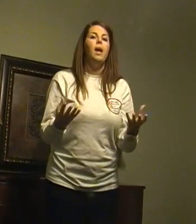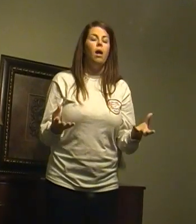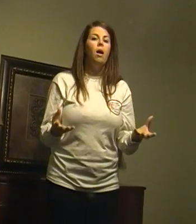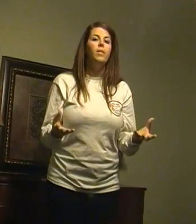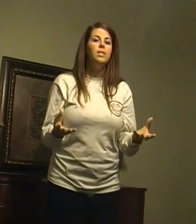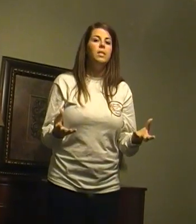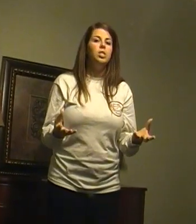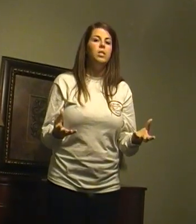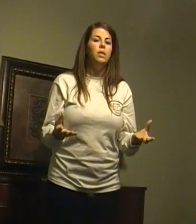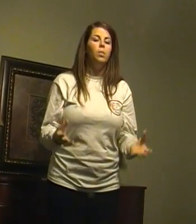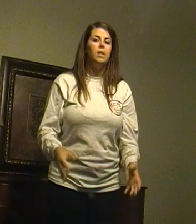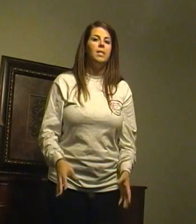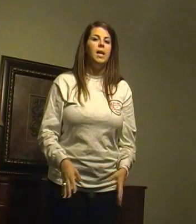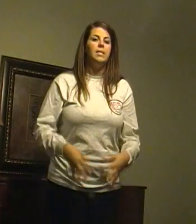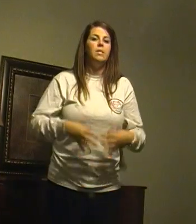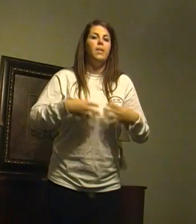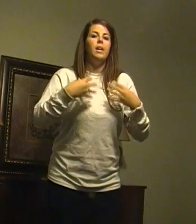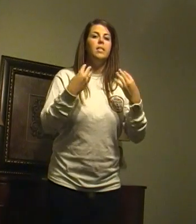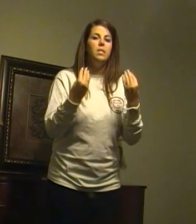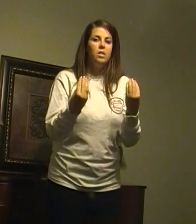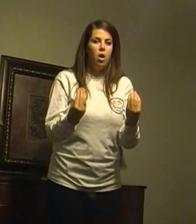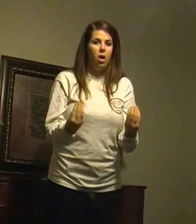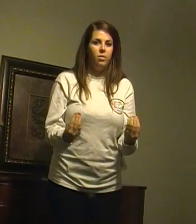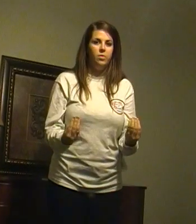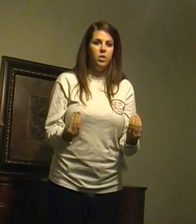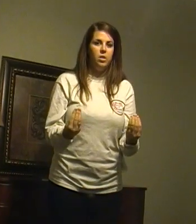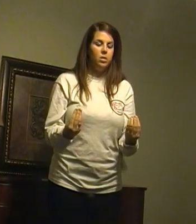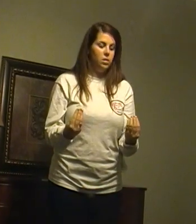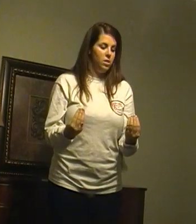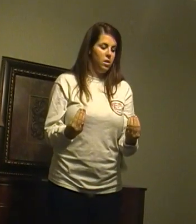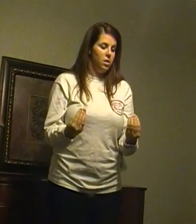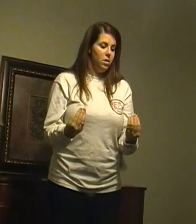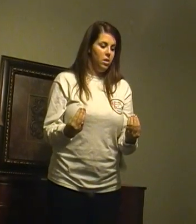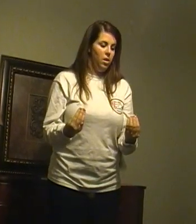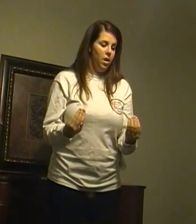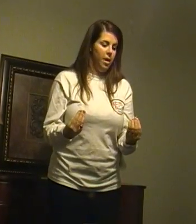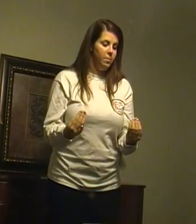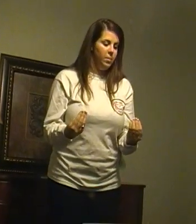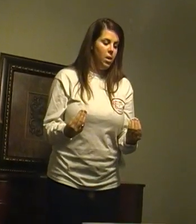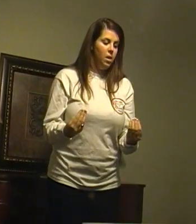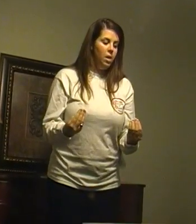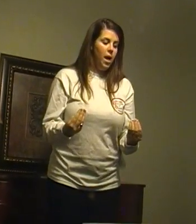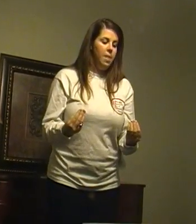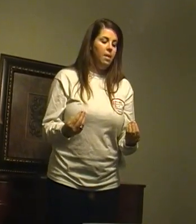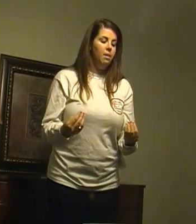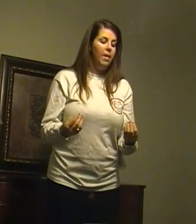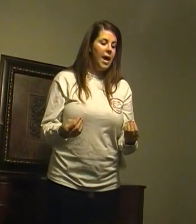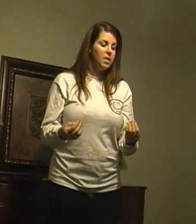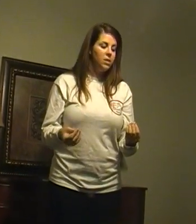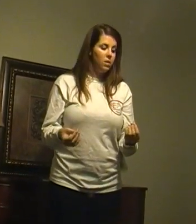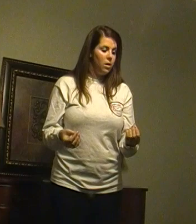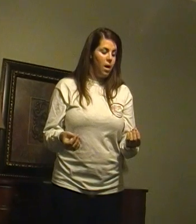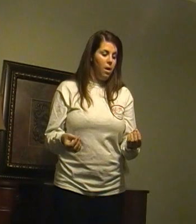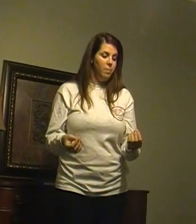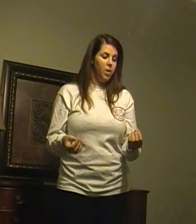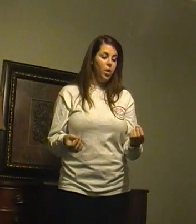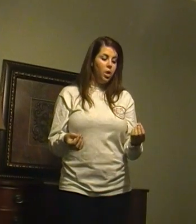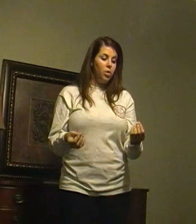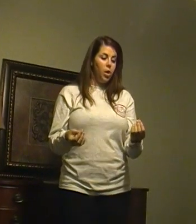and obviously, just like the word says, it's very soft. All right, and then the third group